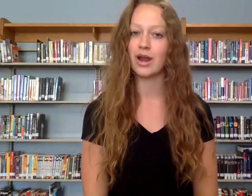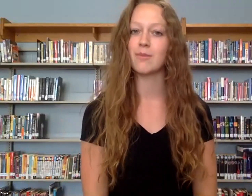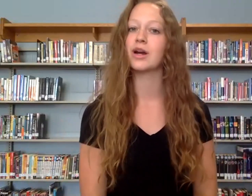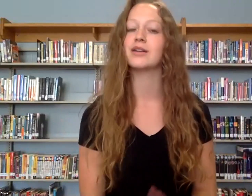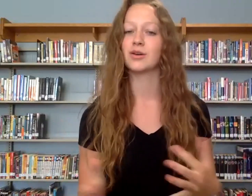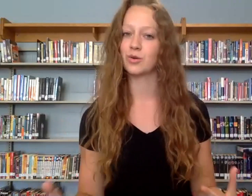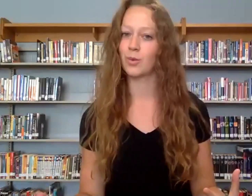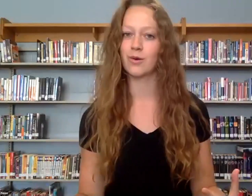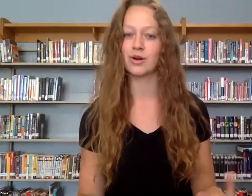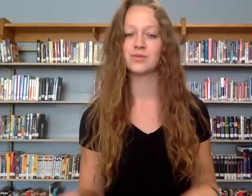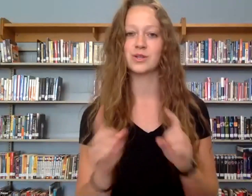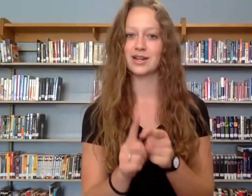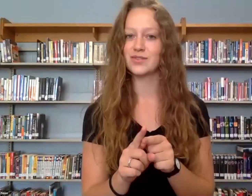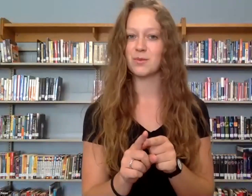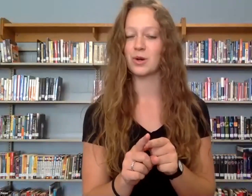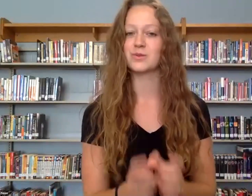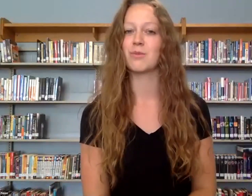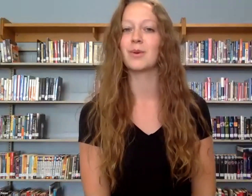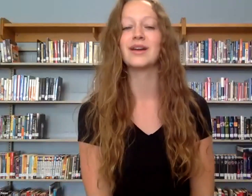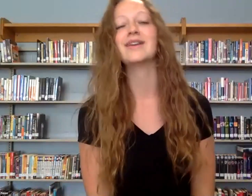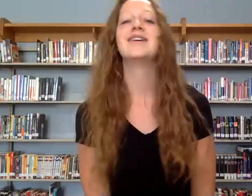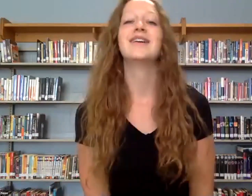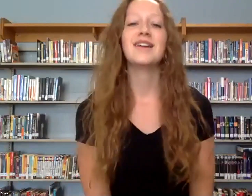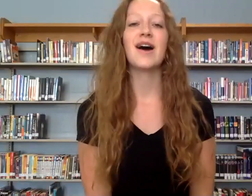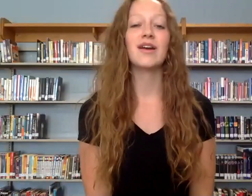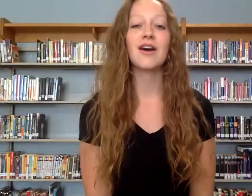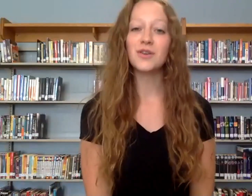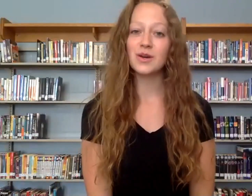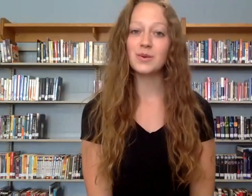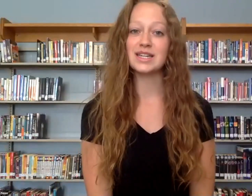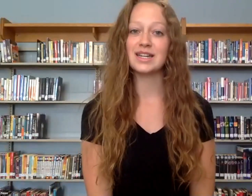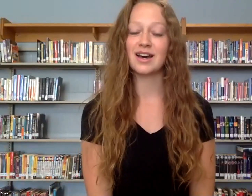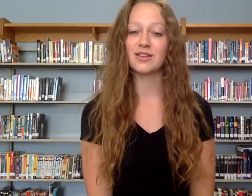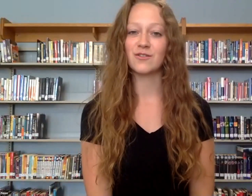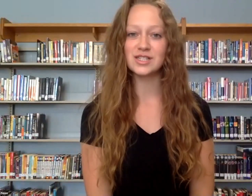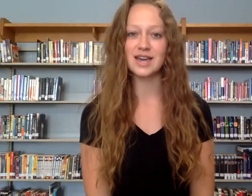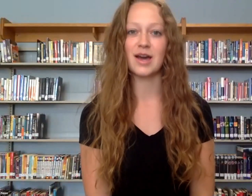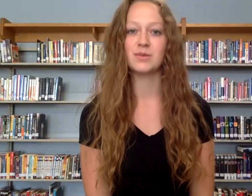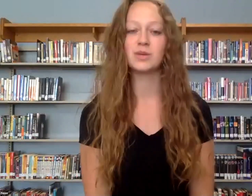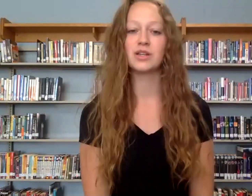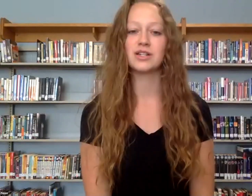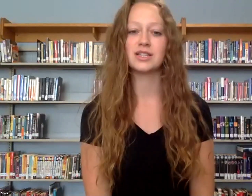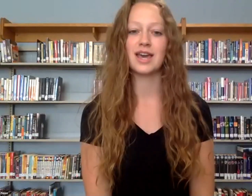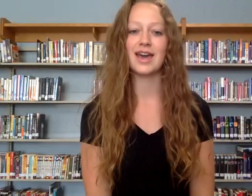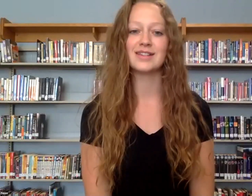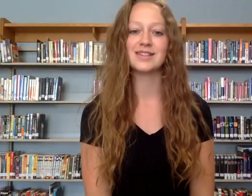grammar and its own word order. So that is very important to remember. Now, another thing we did on the first time is we learned the